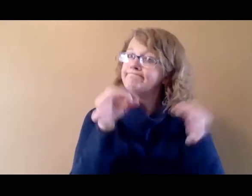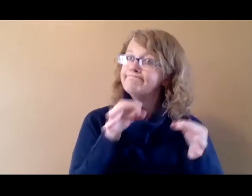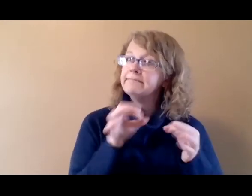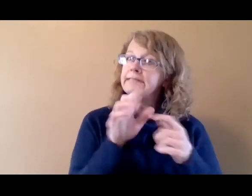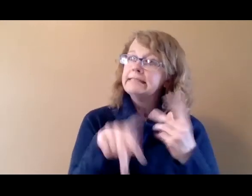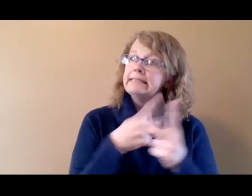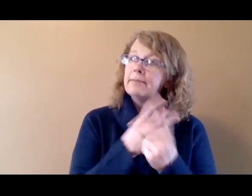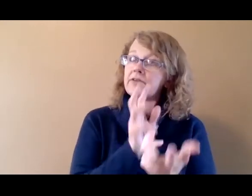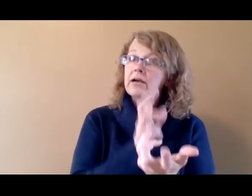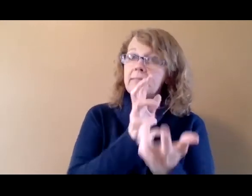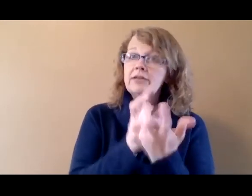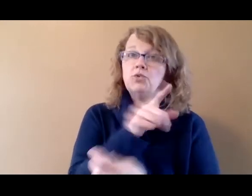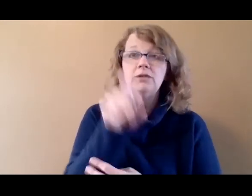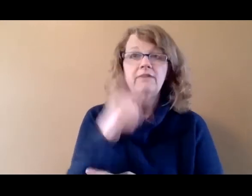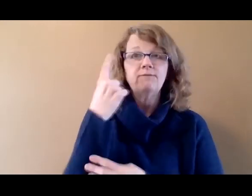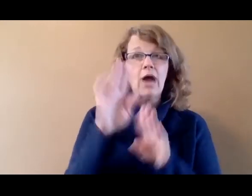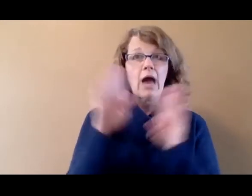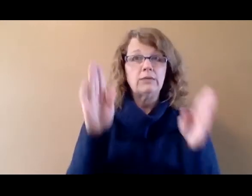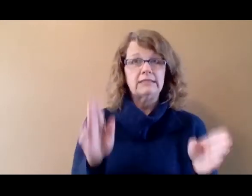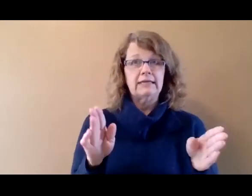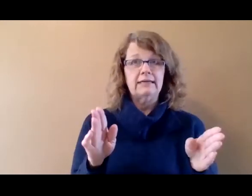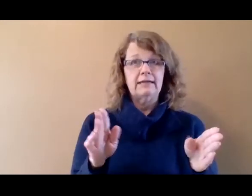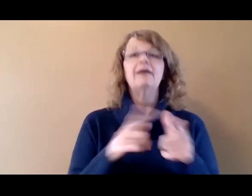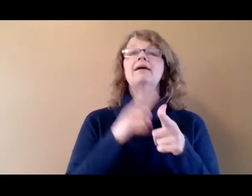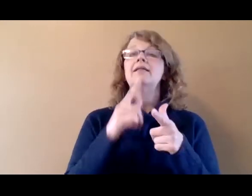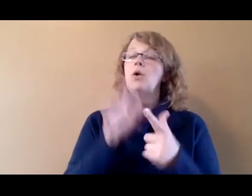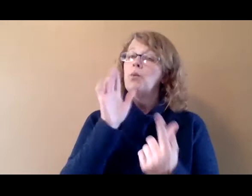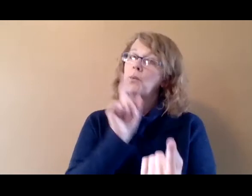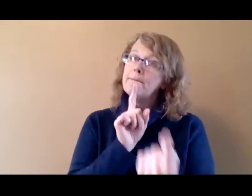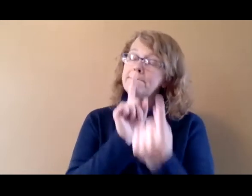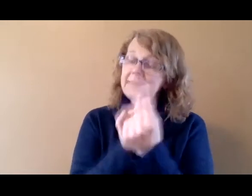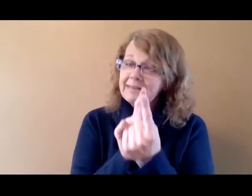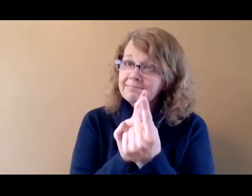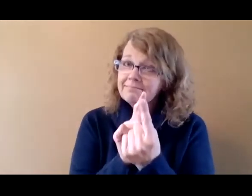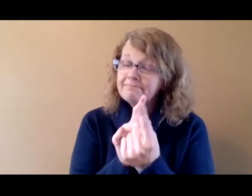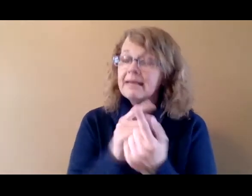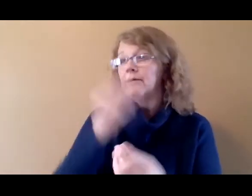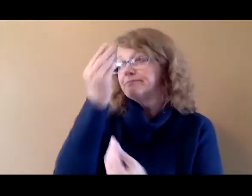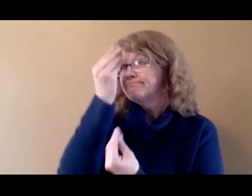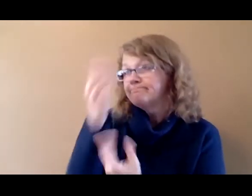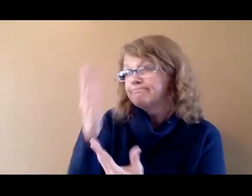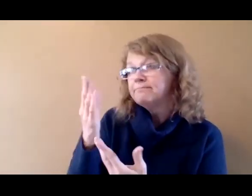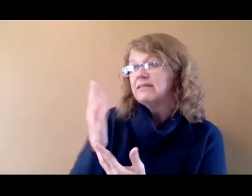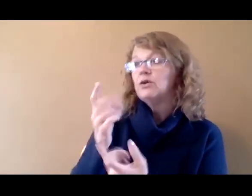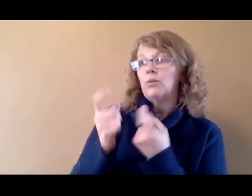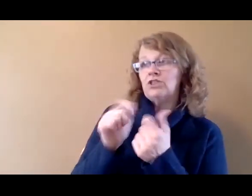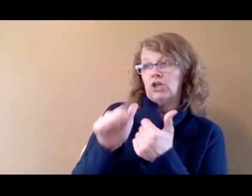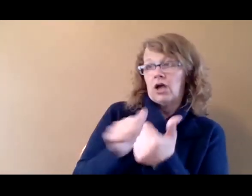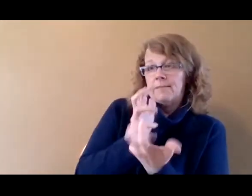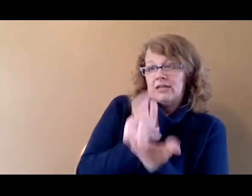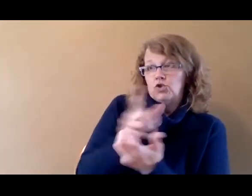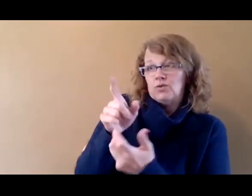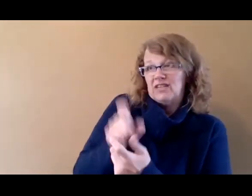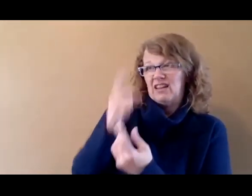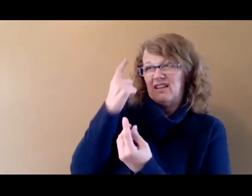you need for housing. At that point, we will meet. I will let housing know what accommodations you need, and then